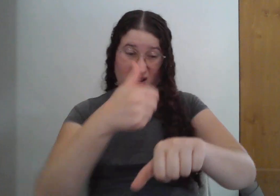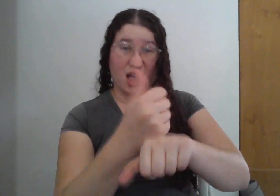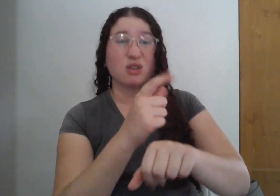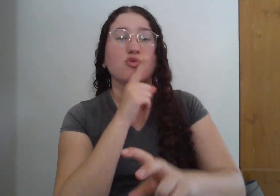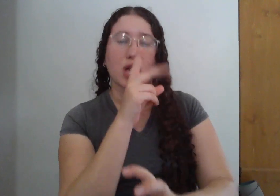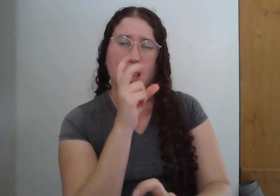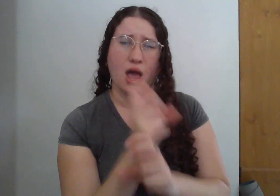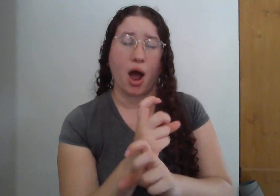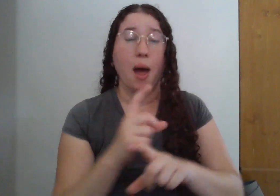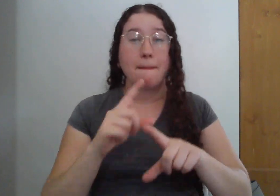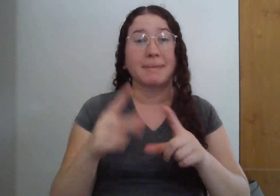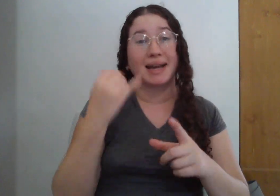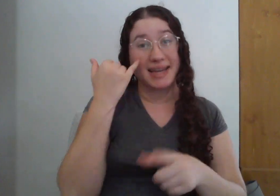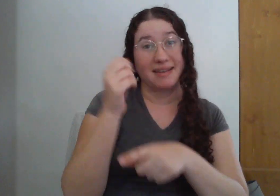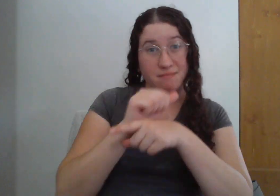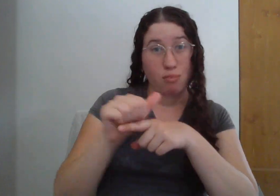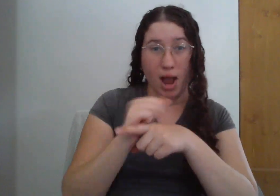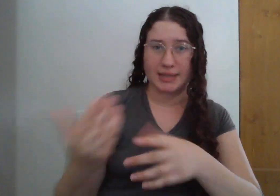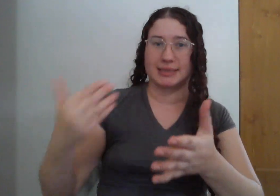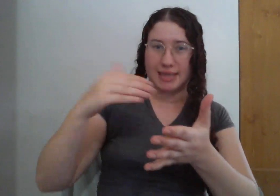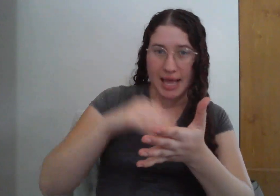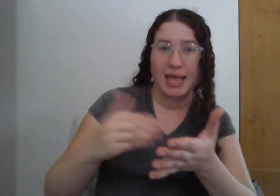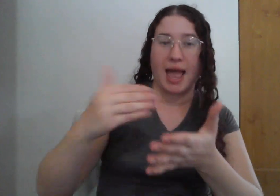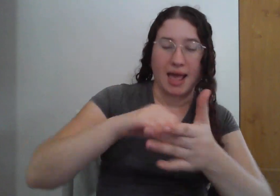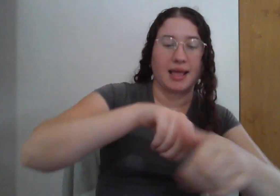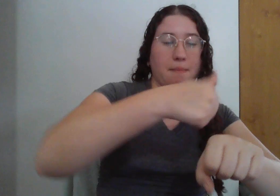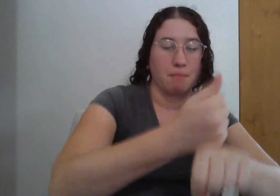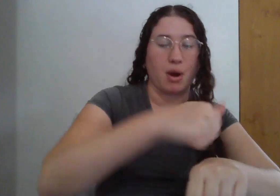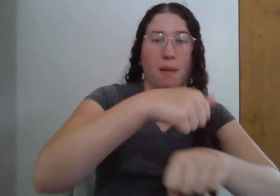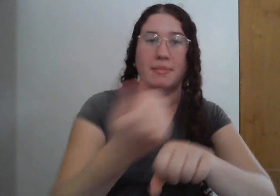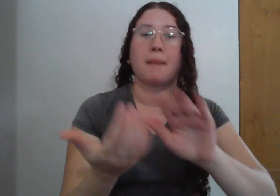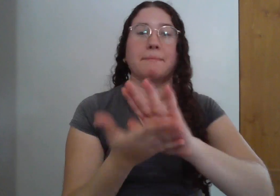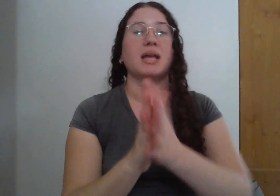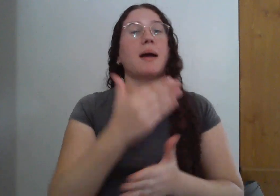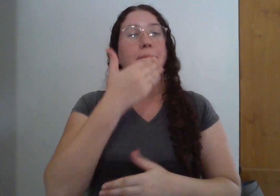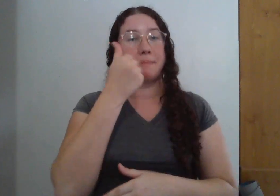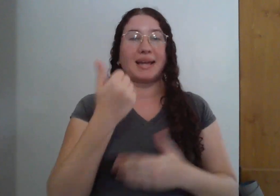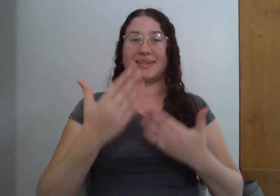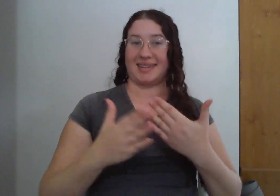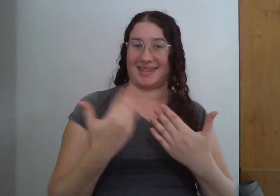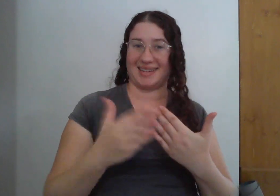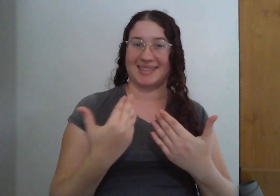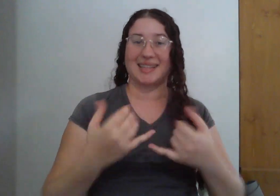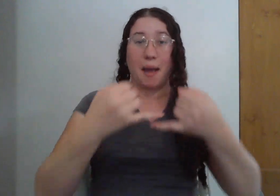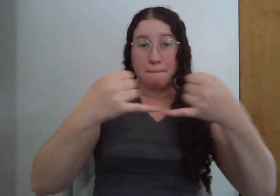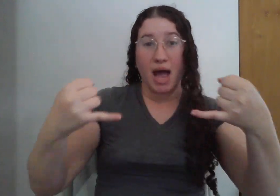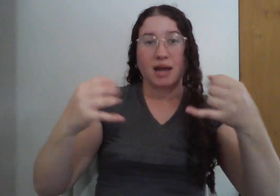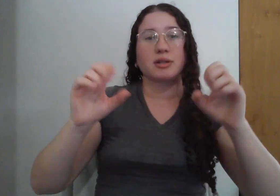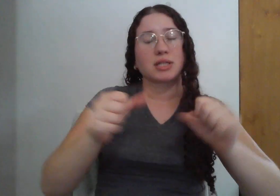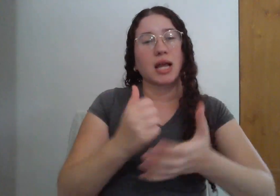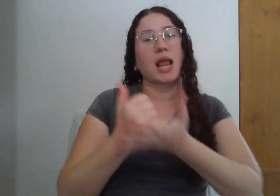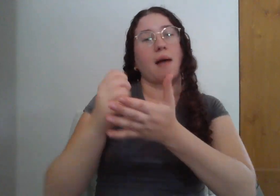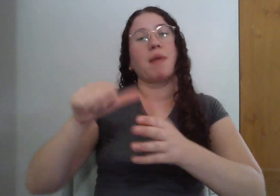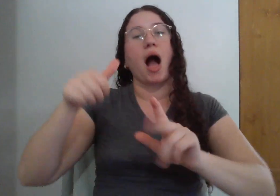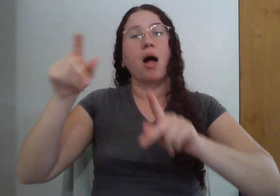first, but the more you do it, the easier it gets. Boundaries are contagious. Once you start